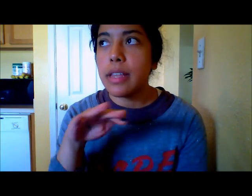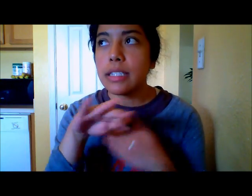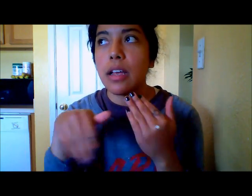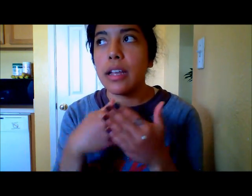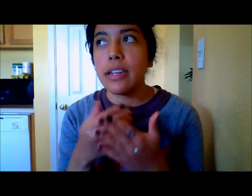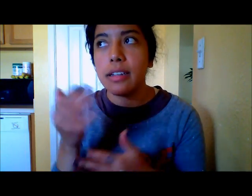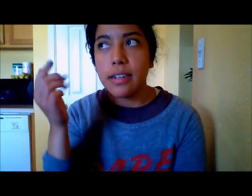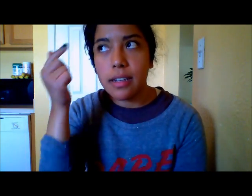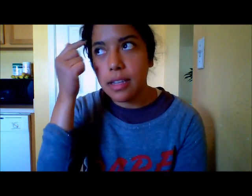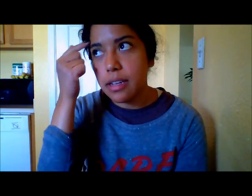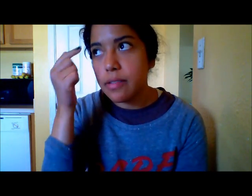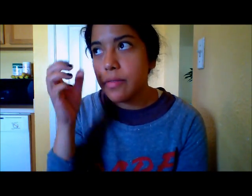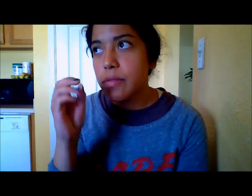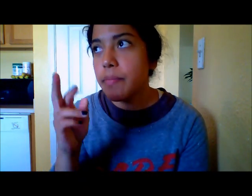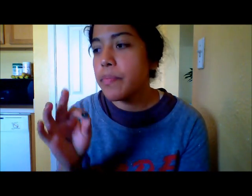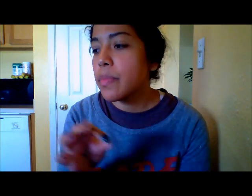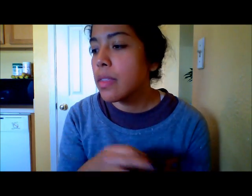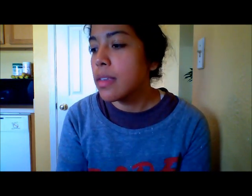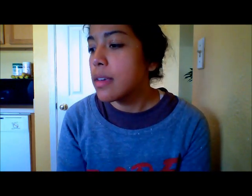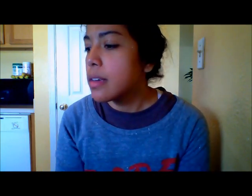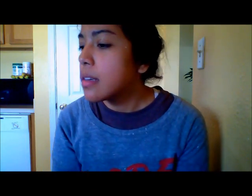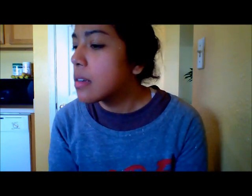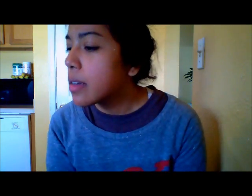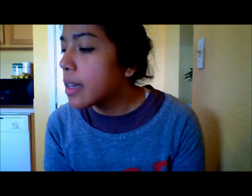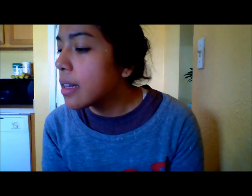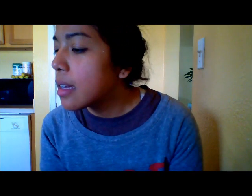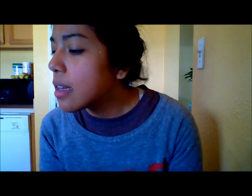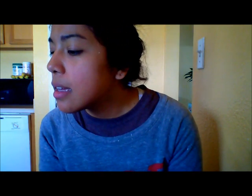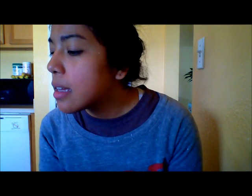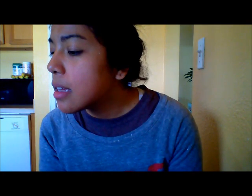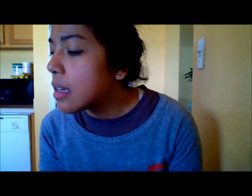that's all I could think of. Okay.